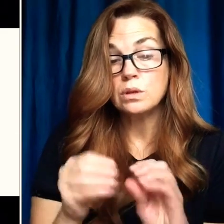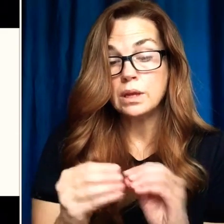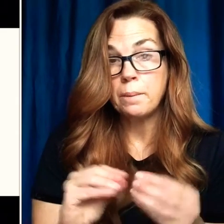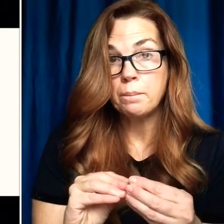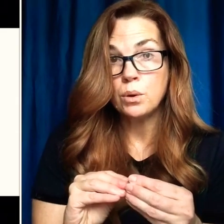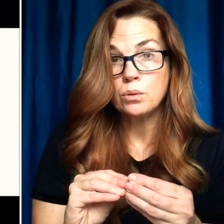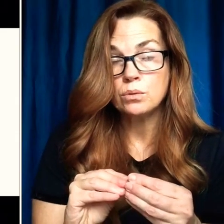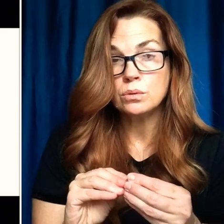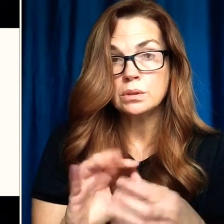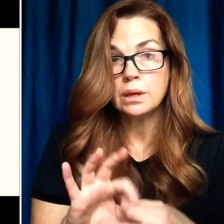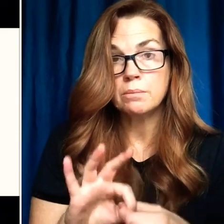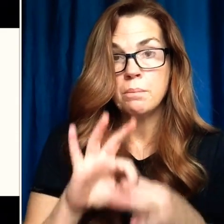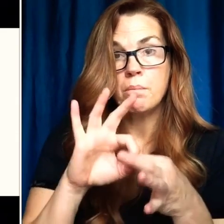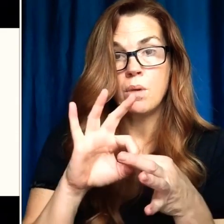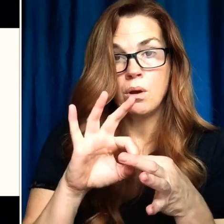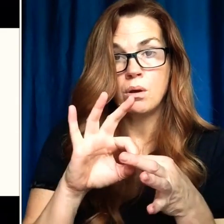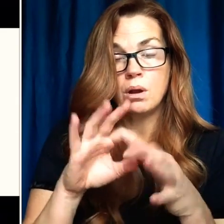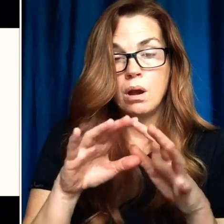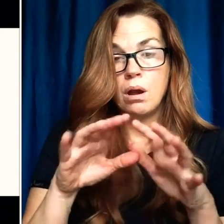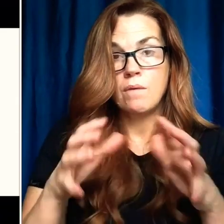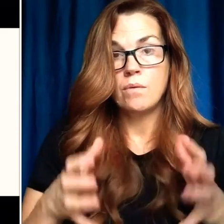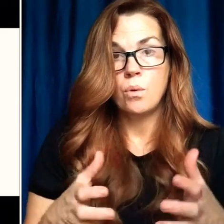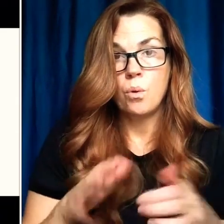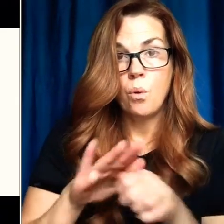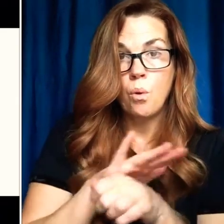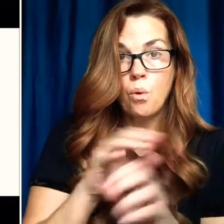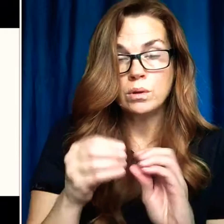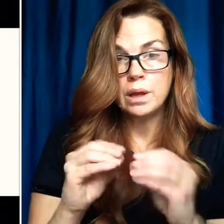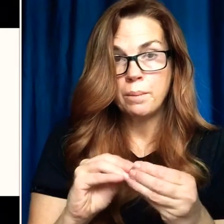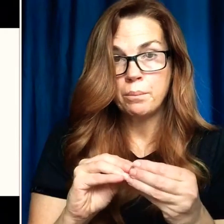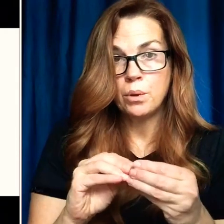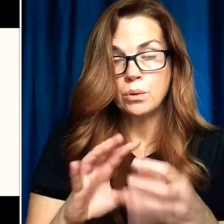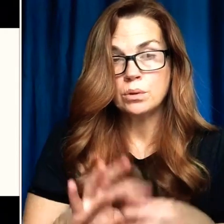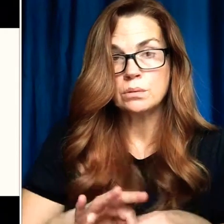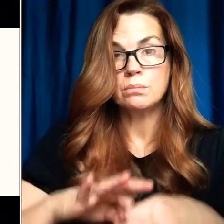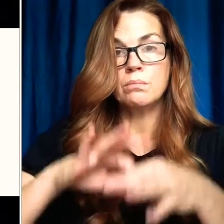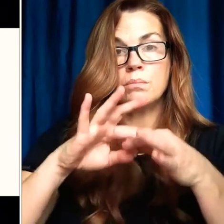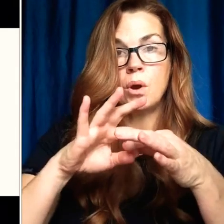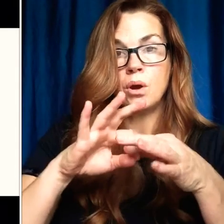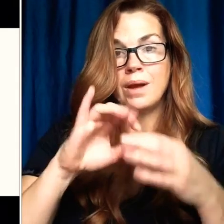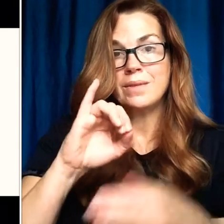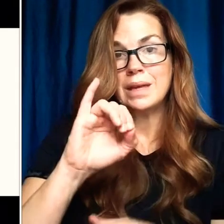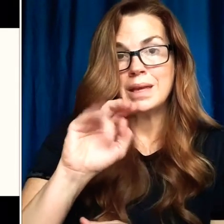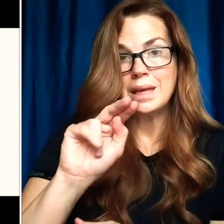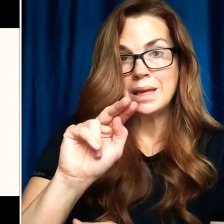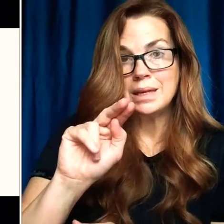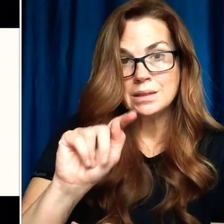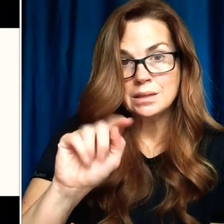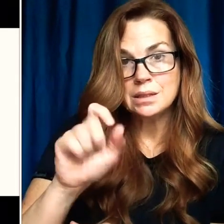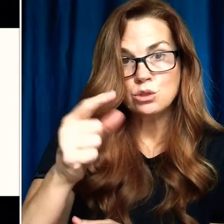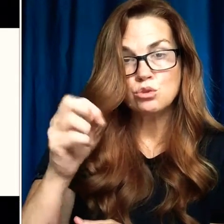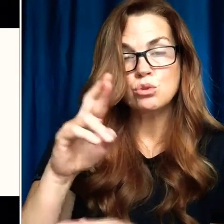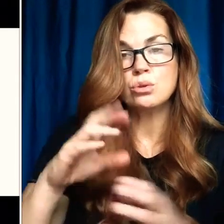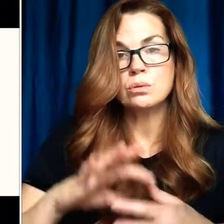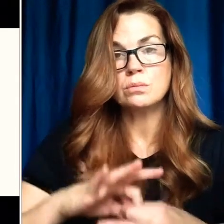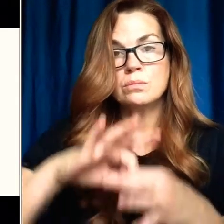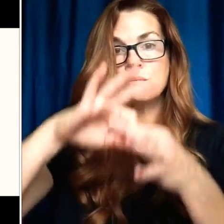is still part of the green rectangle of integers, which is still part of the largest rectangle here, the blue one,